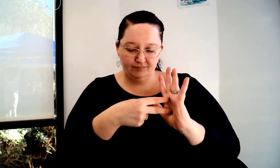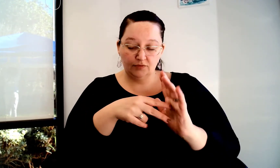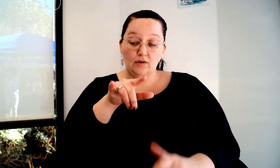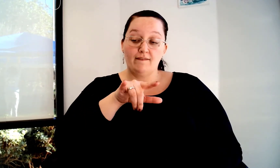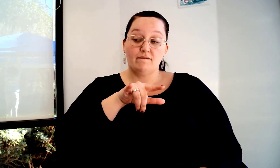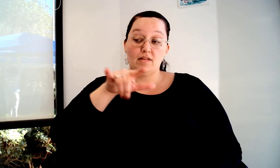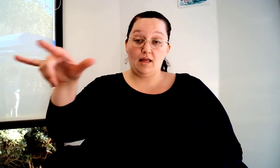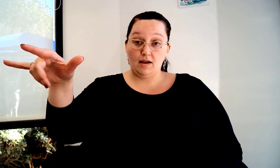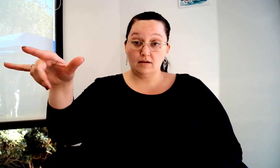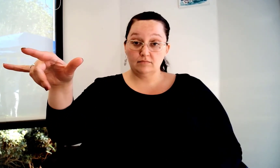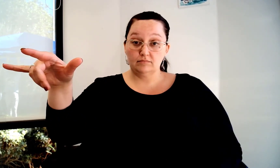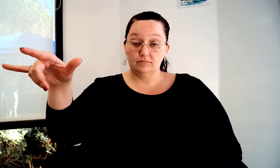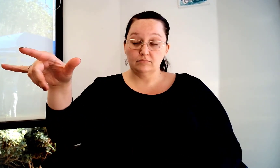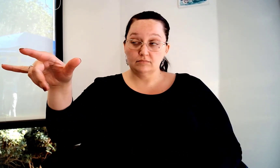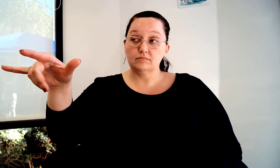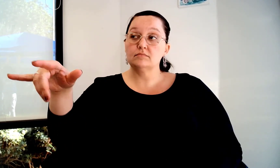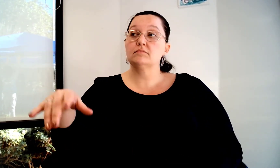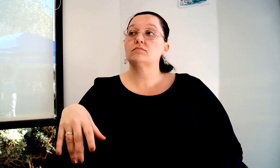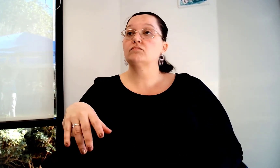Right, you get what I mean? Flies once.